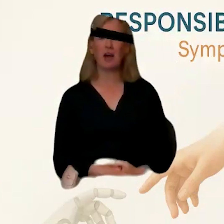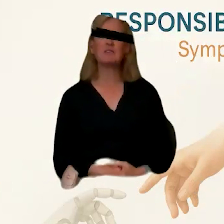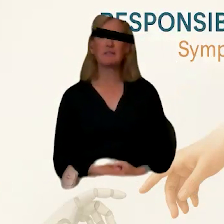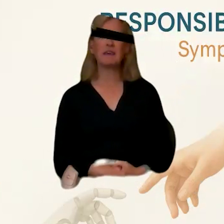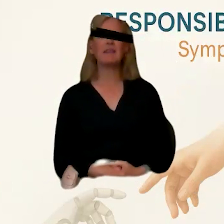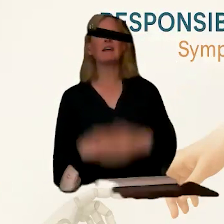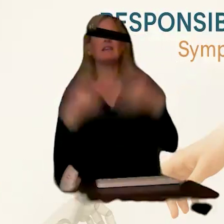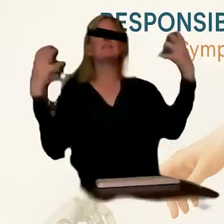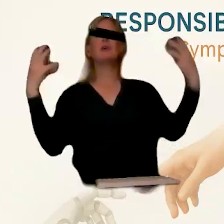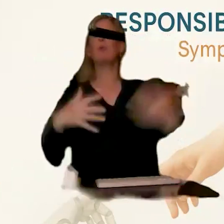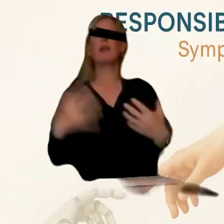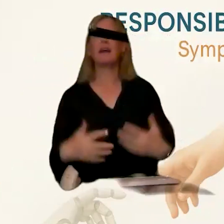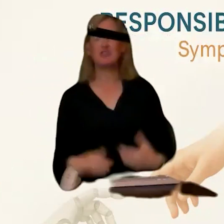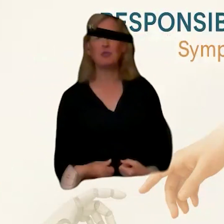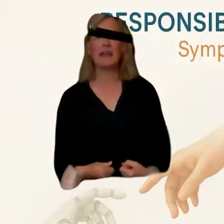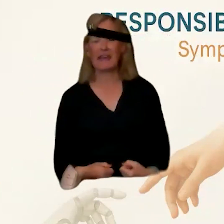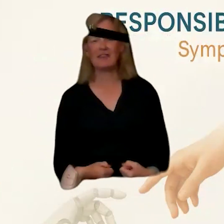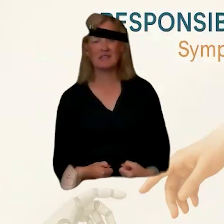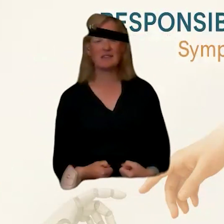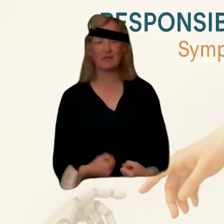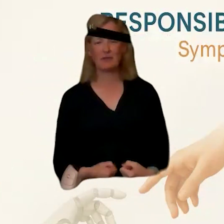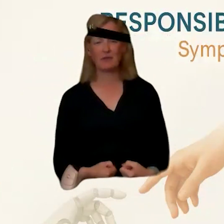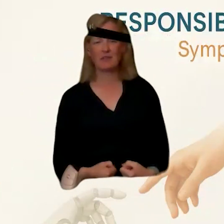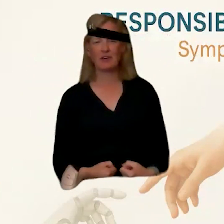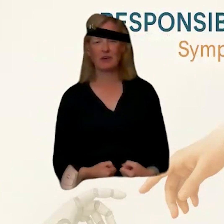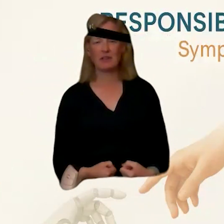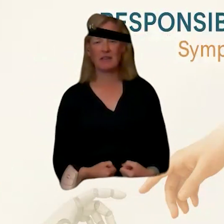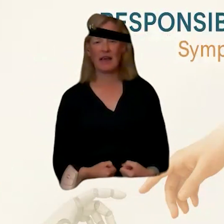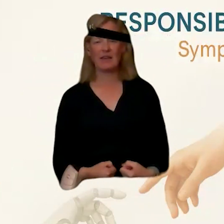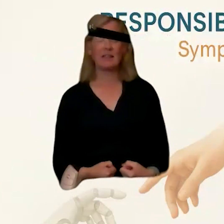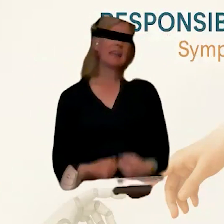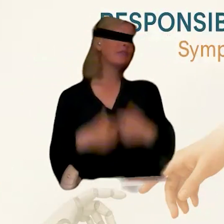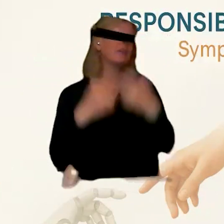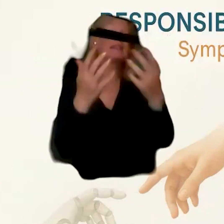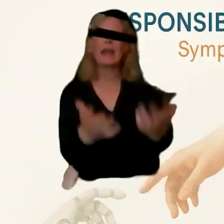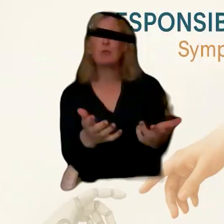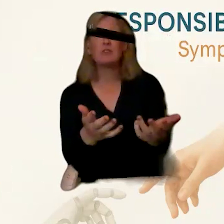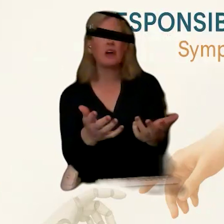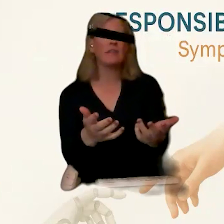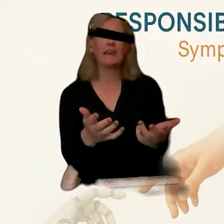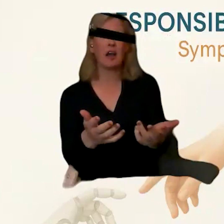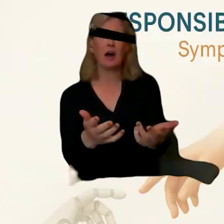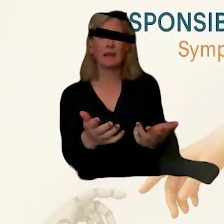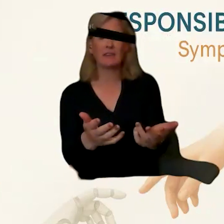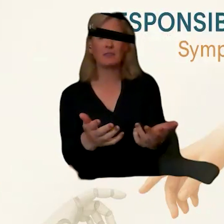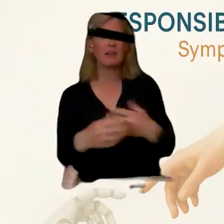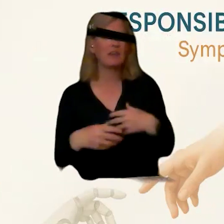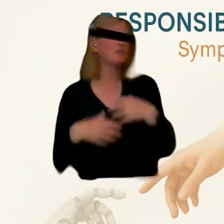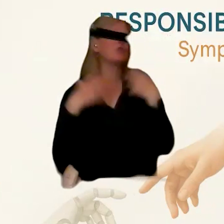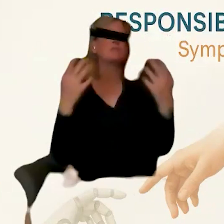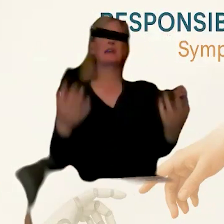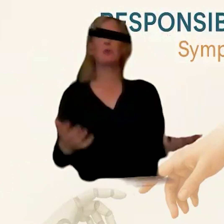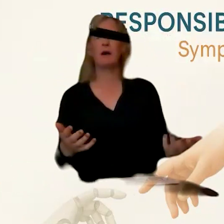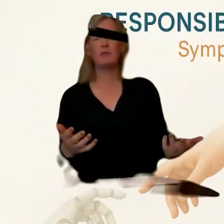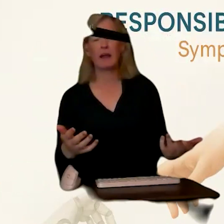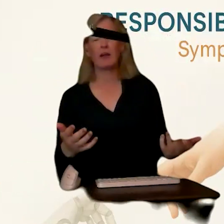Valley philosophy that what I do is for the good, and the very language of economics, where they